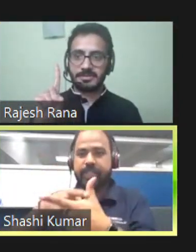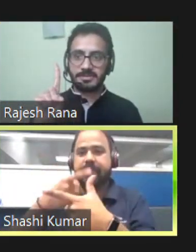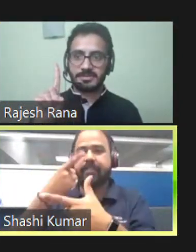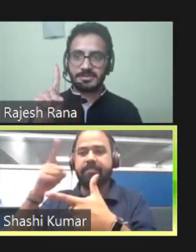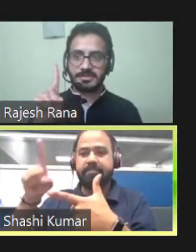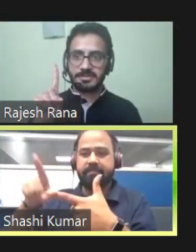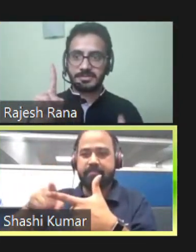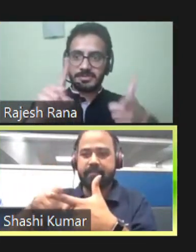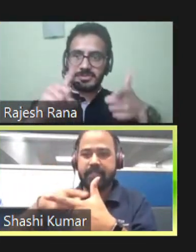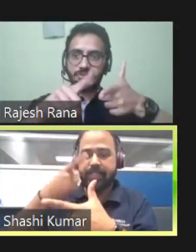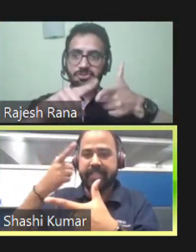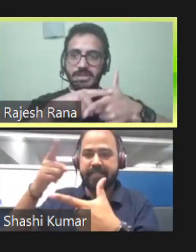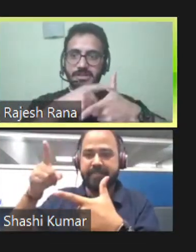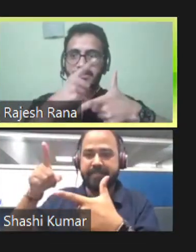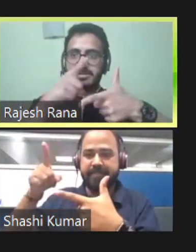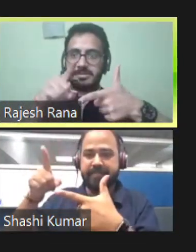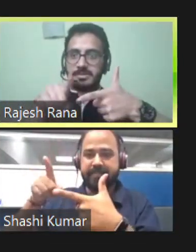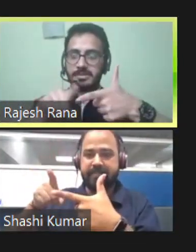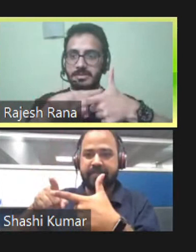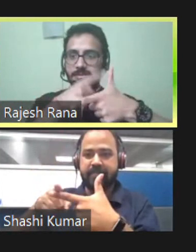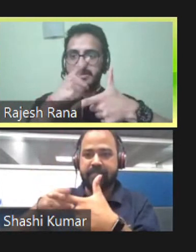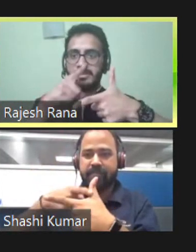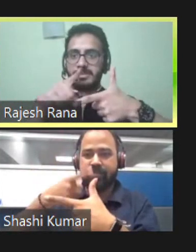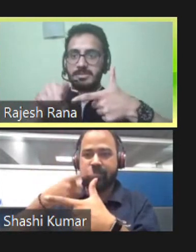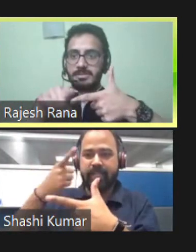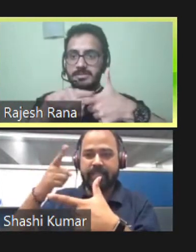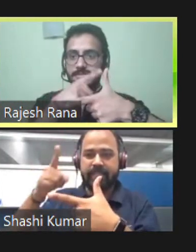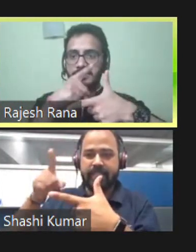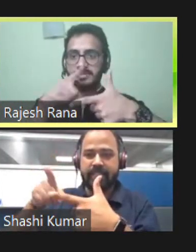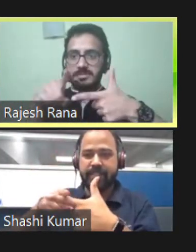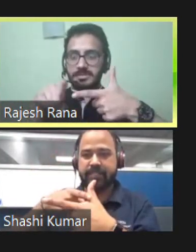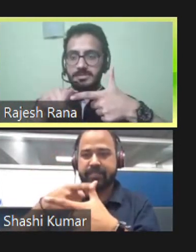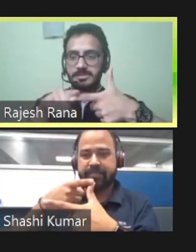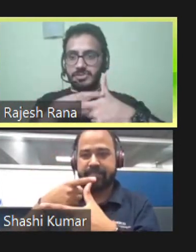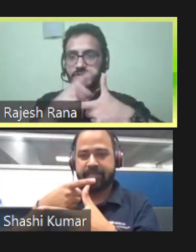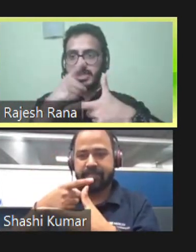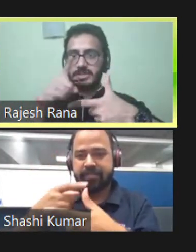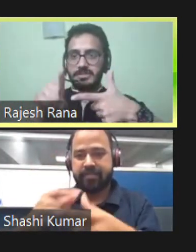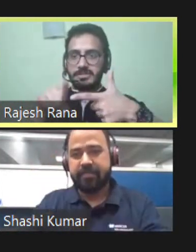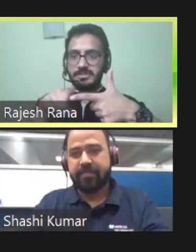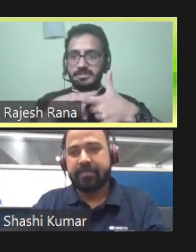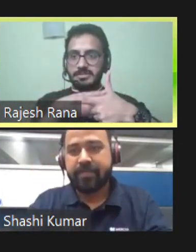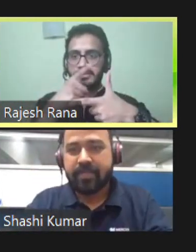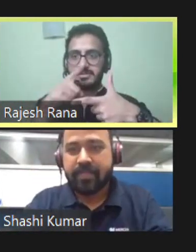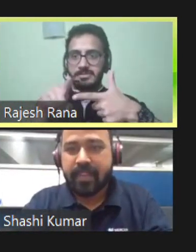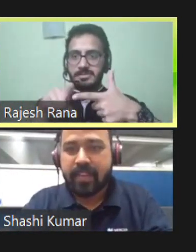have G. This is G. Right? This is G.